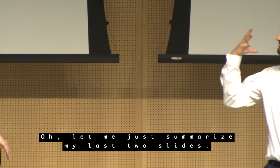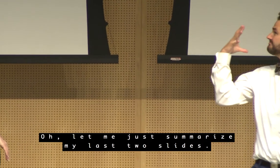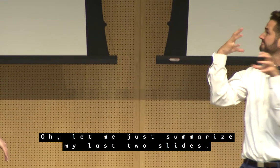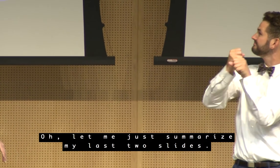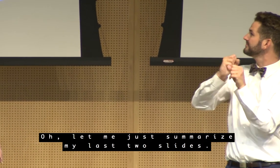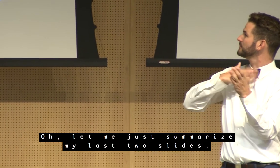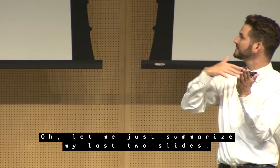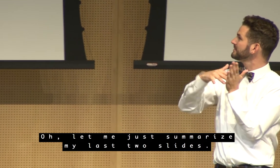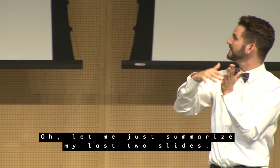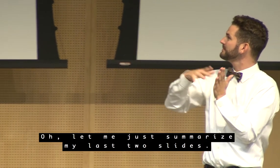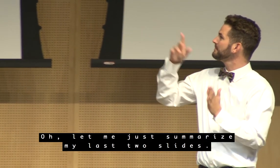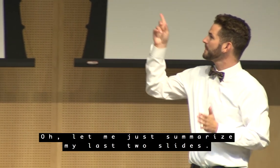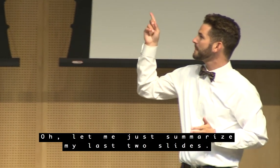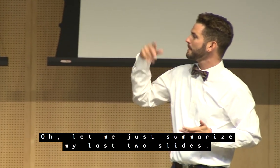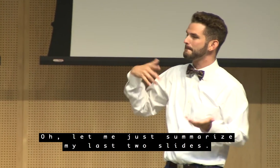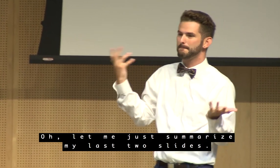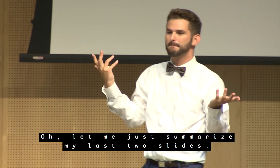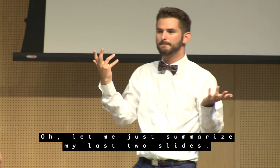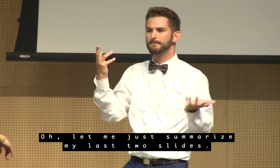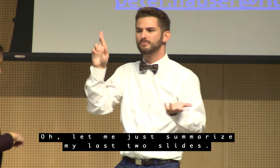Let me just summarize my last 2 slides.